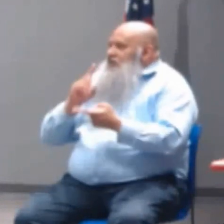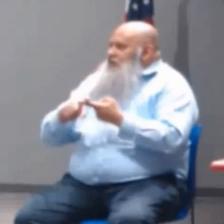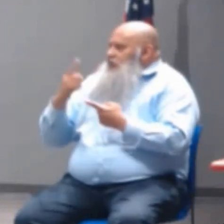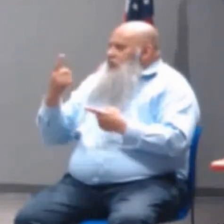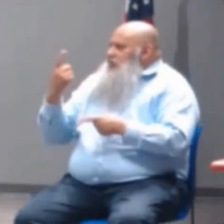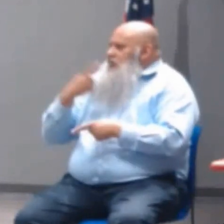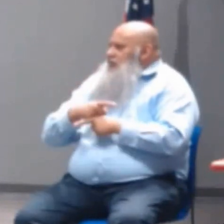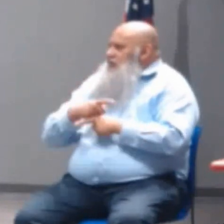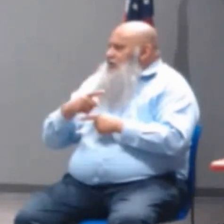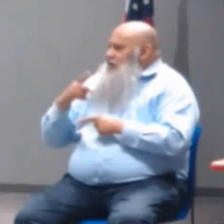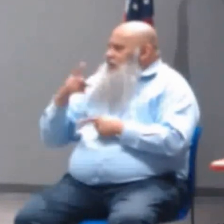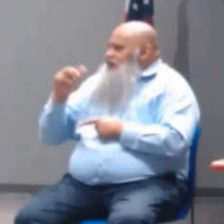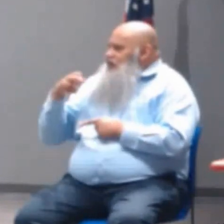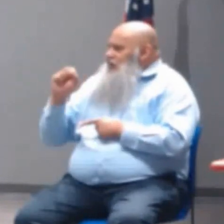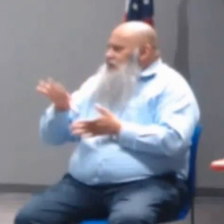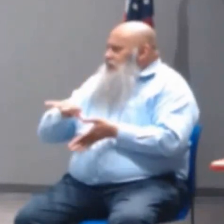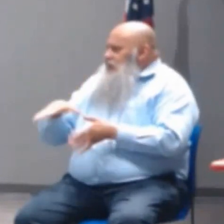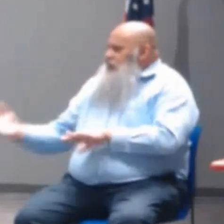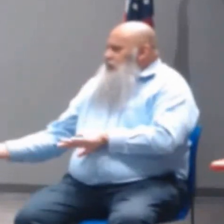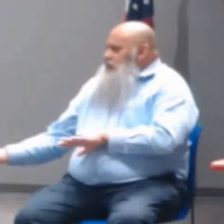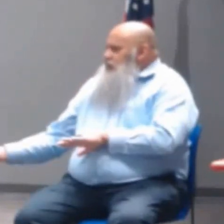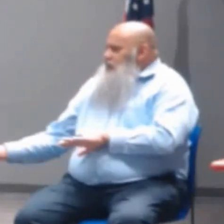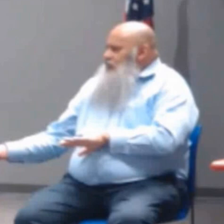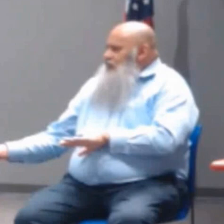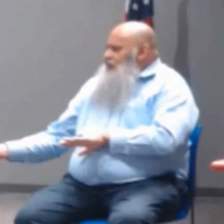the dragons were dead.